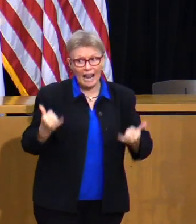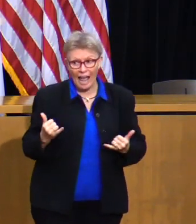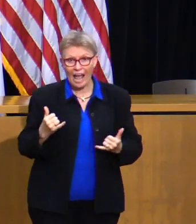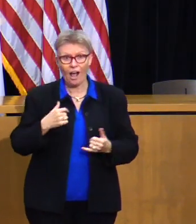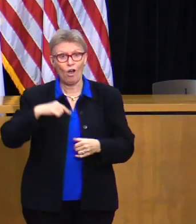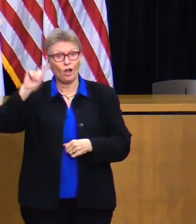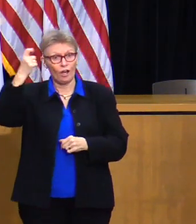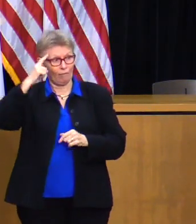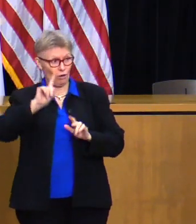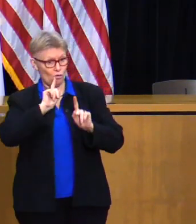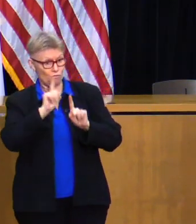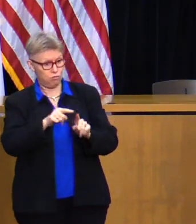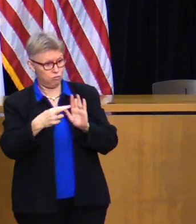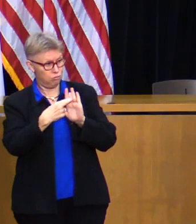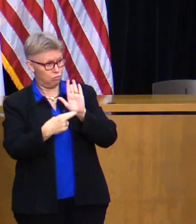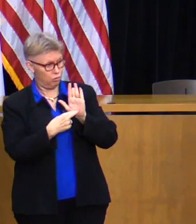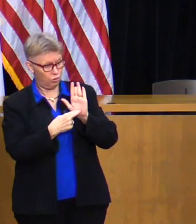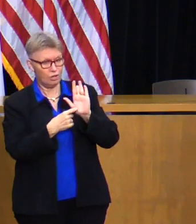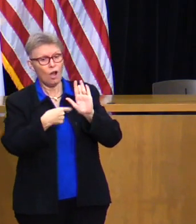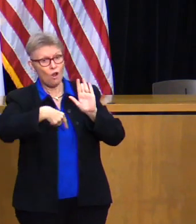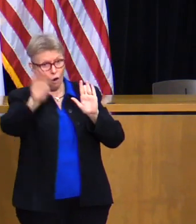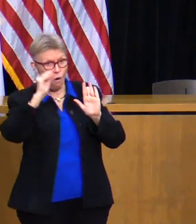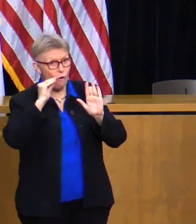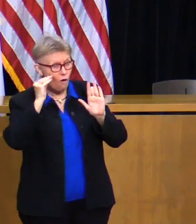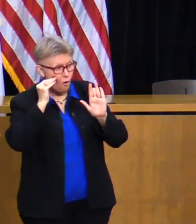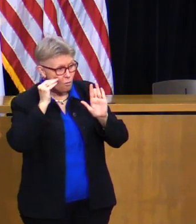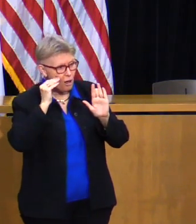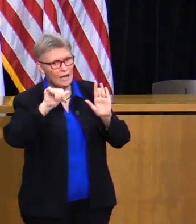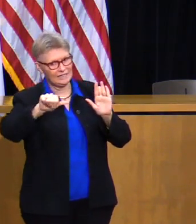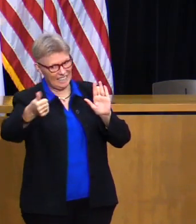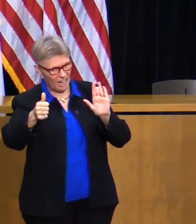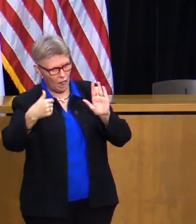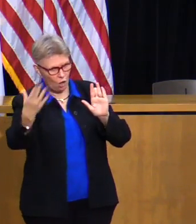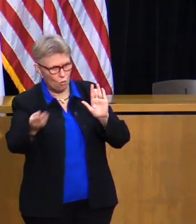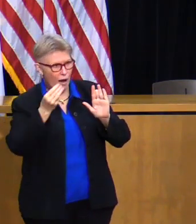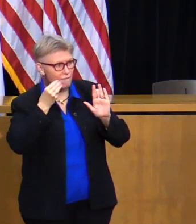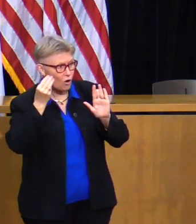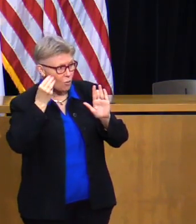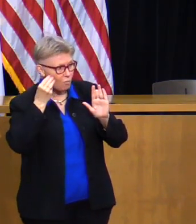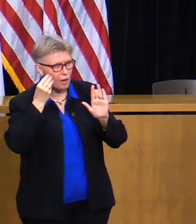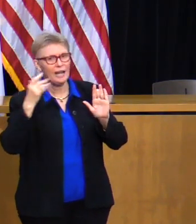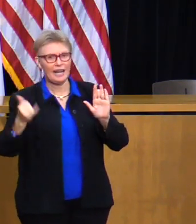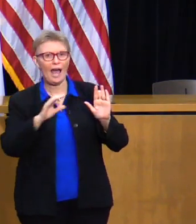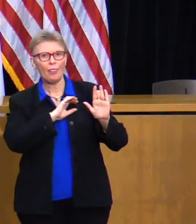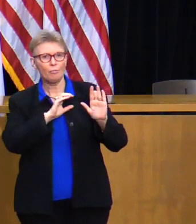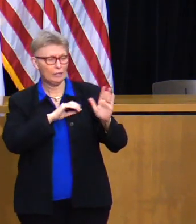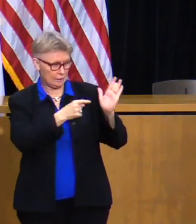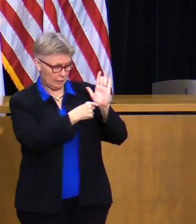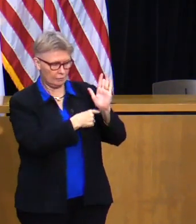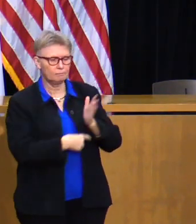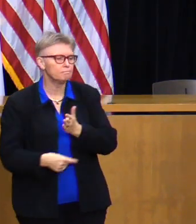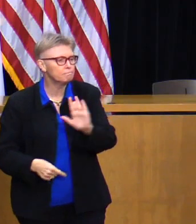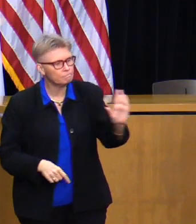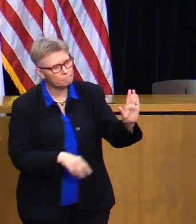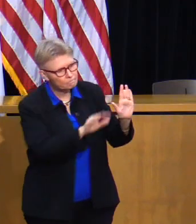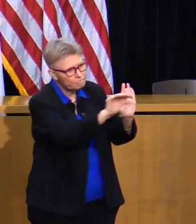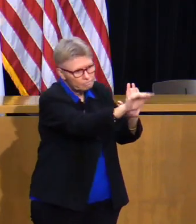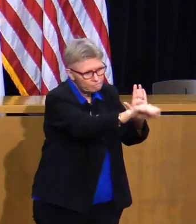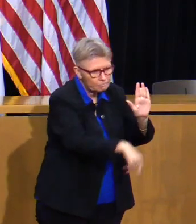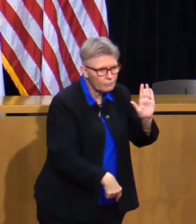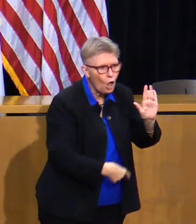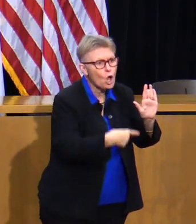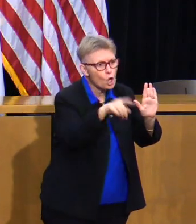and you guys and gals really need to be home by 10. So it gives them, for the first